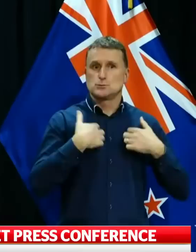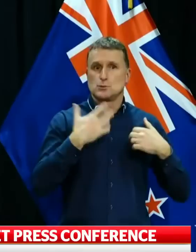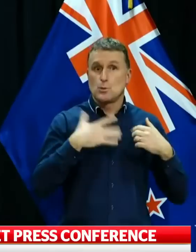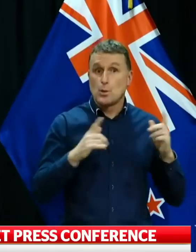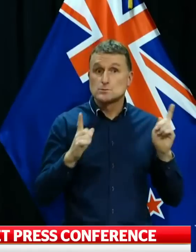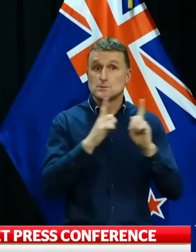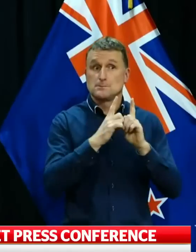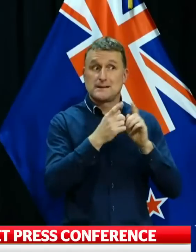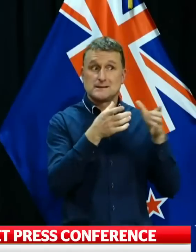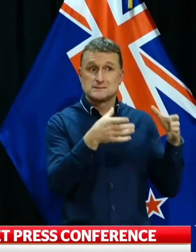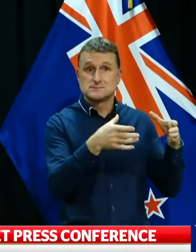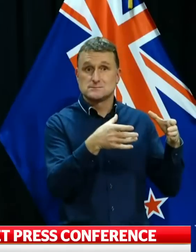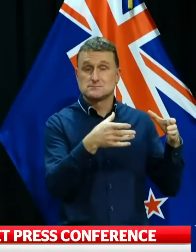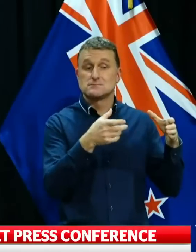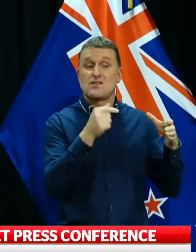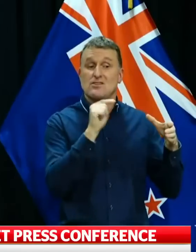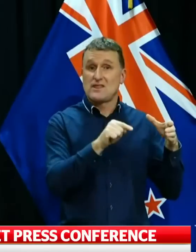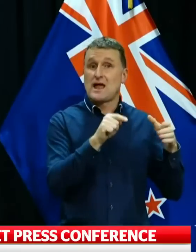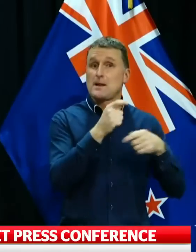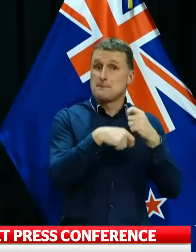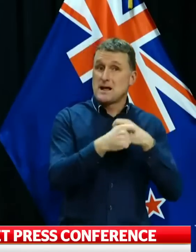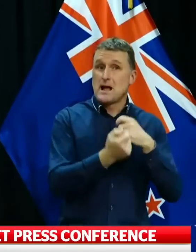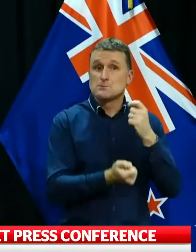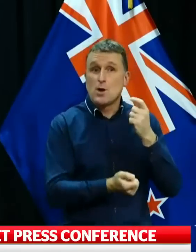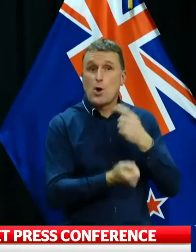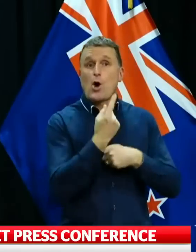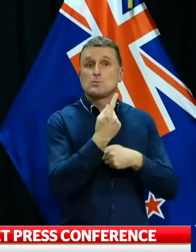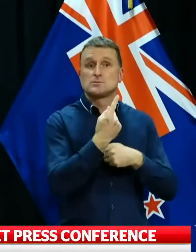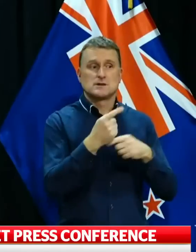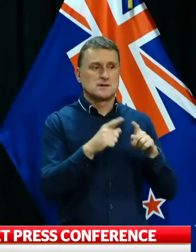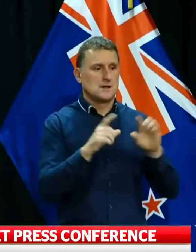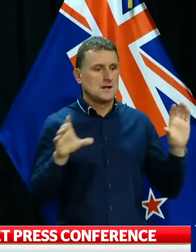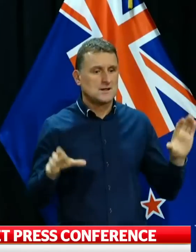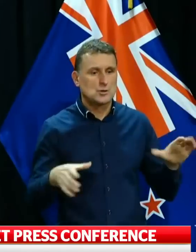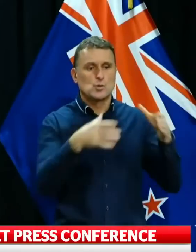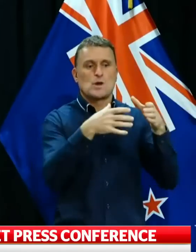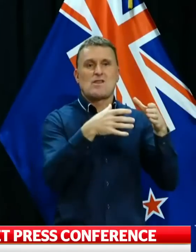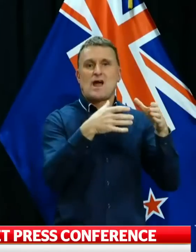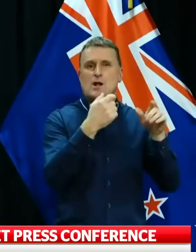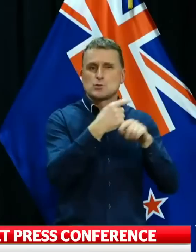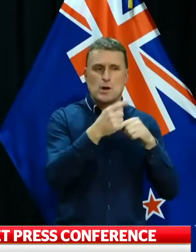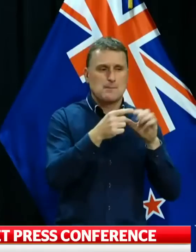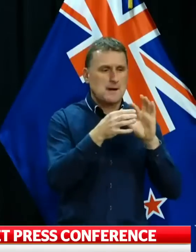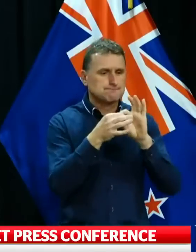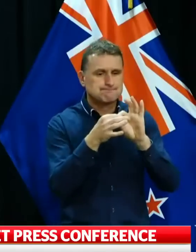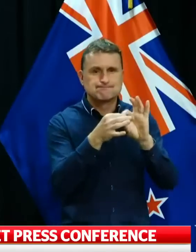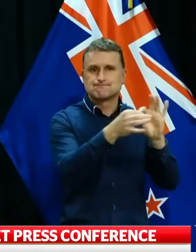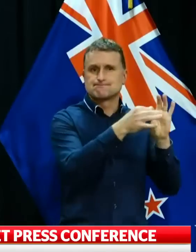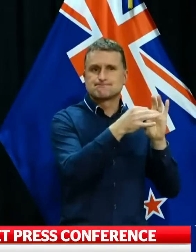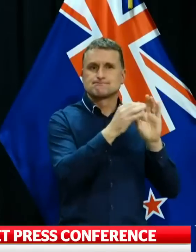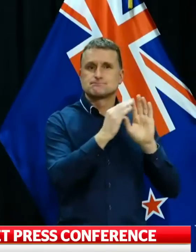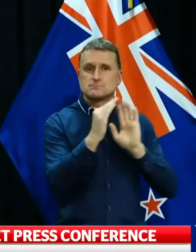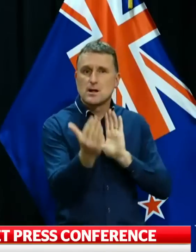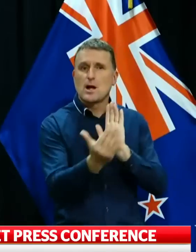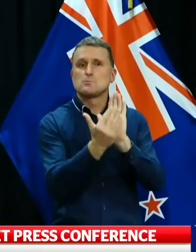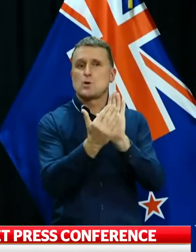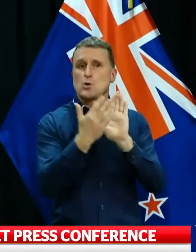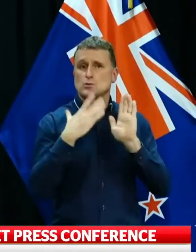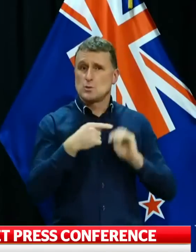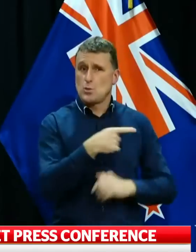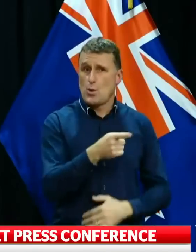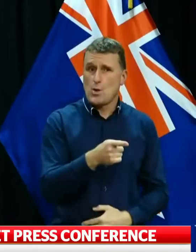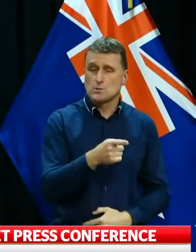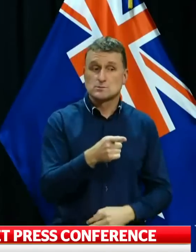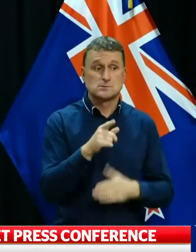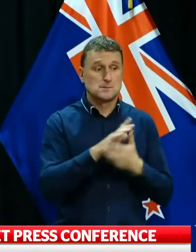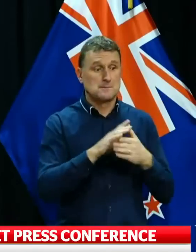as an opportunity to discuss a PIF approach to some of these challenges. And so obviously integral to that is the ability for us